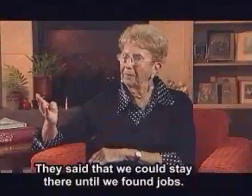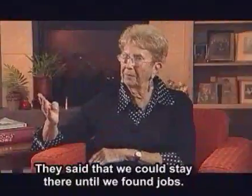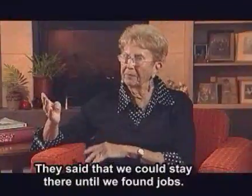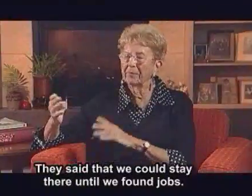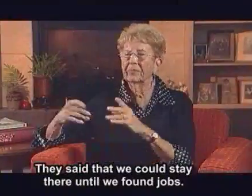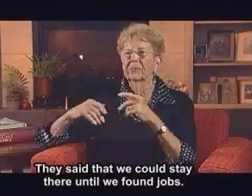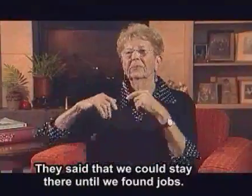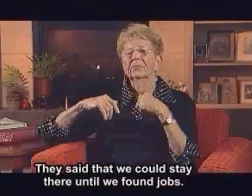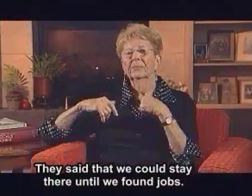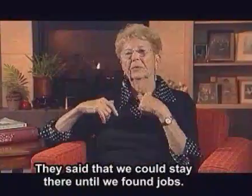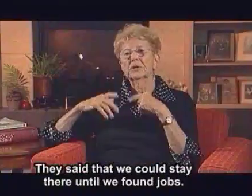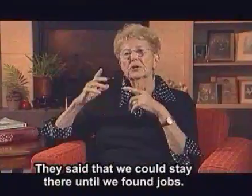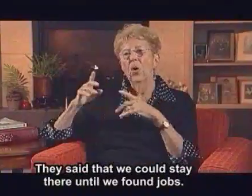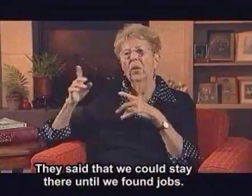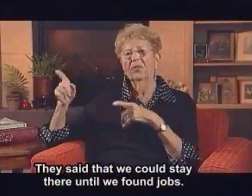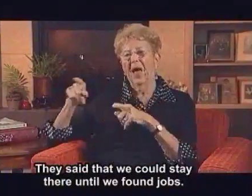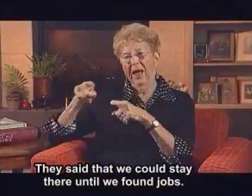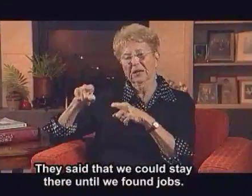They said that we could stay there until we found jobs.